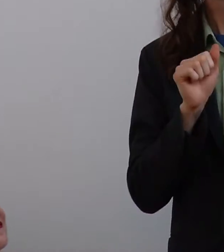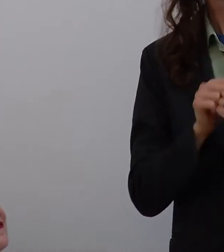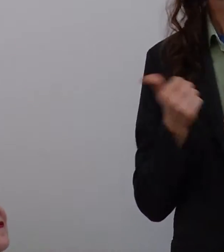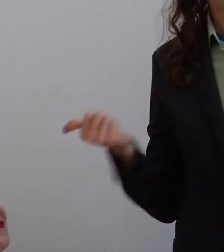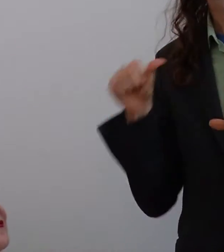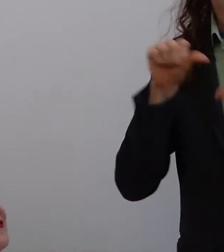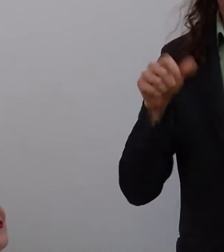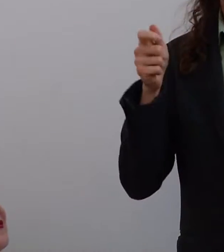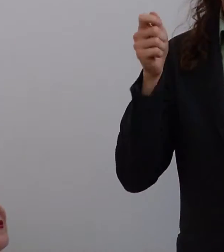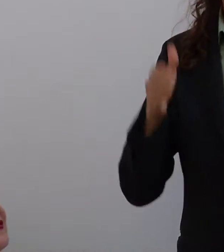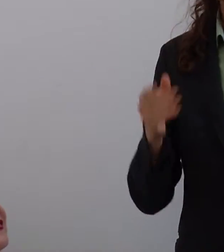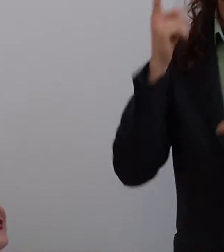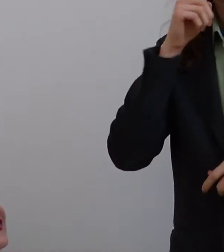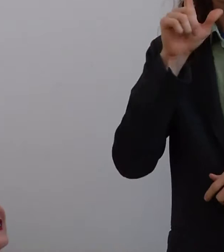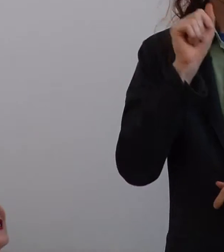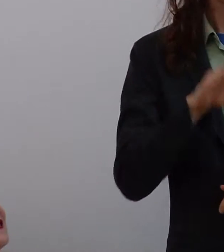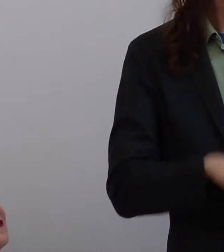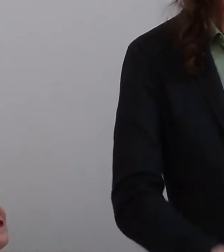Petito, the Science Director for BL2.